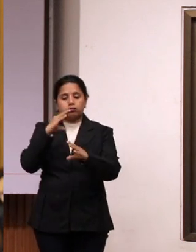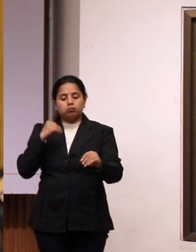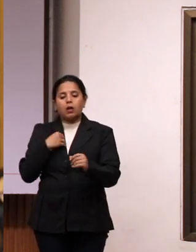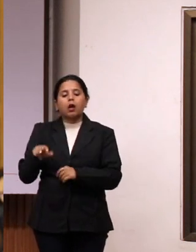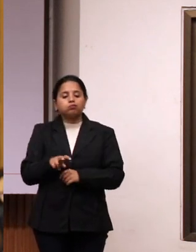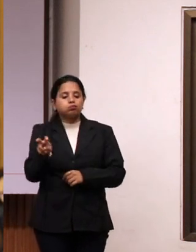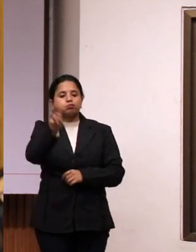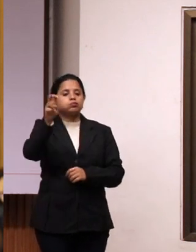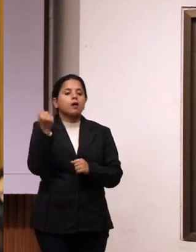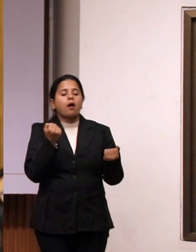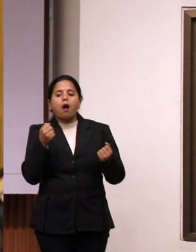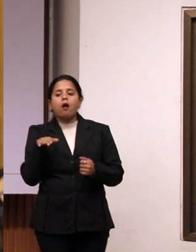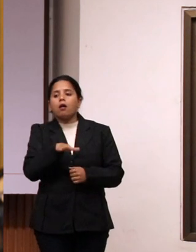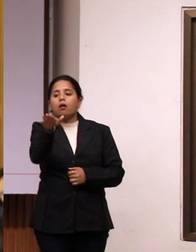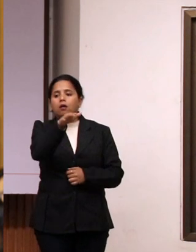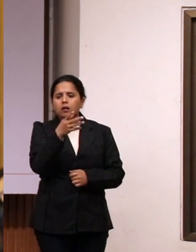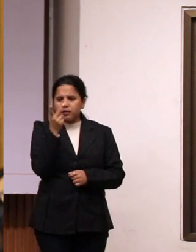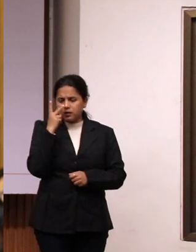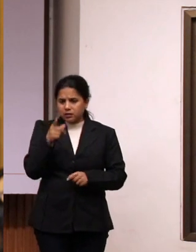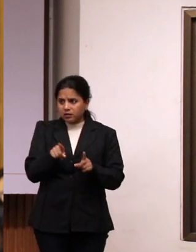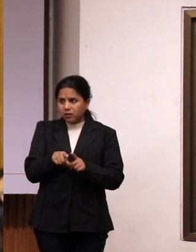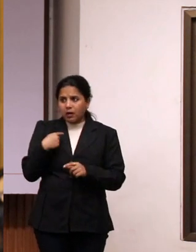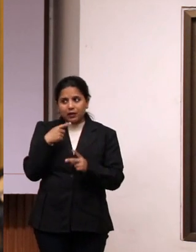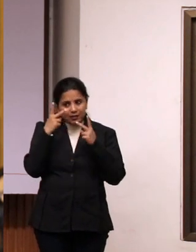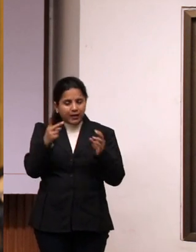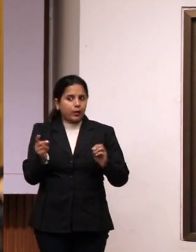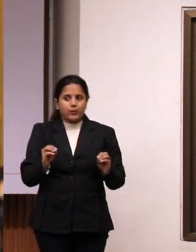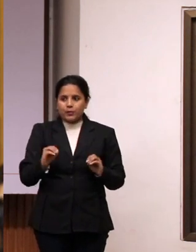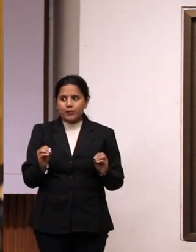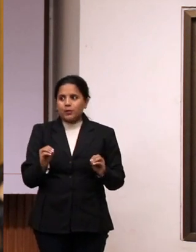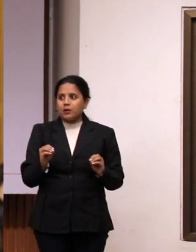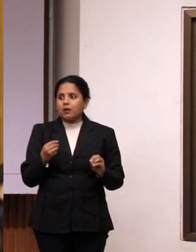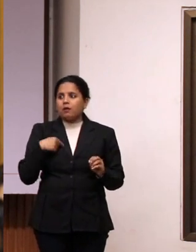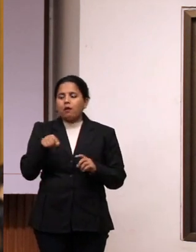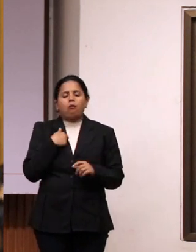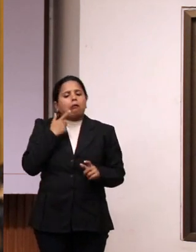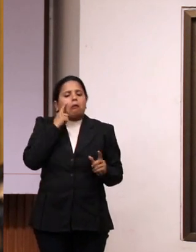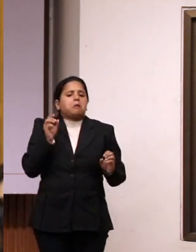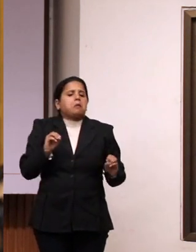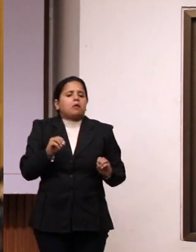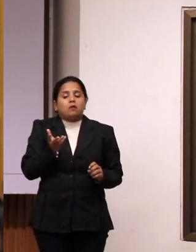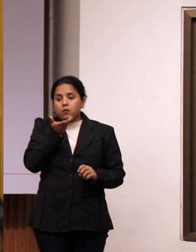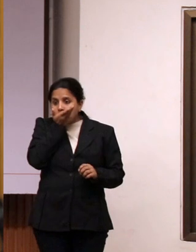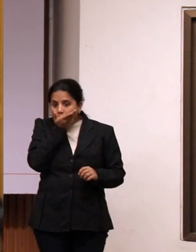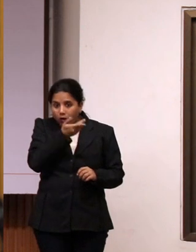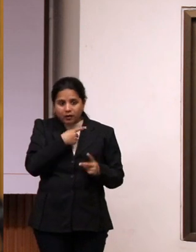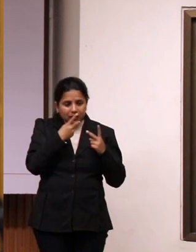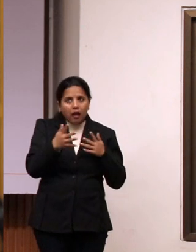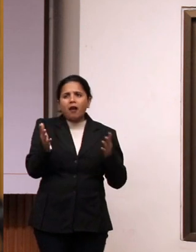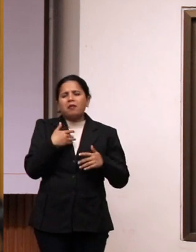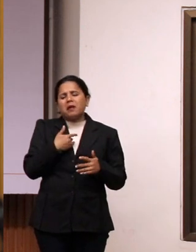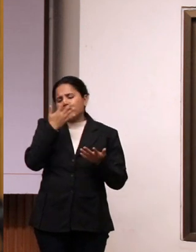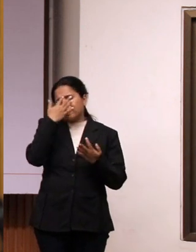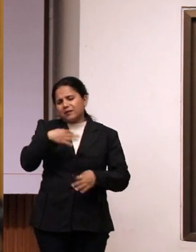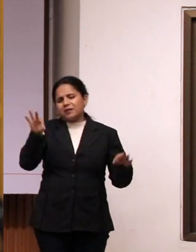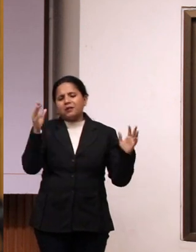travel? We doesn't look after that. We don't care about the water and air at